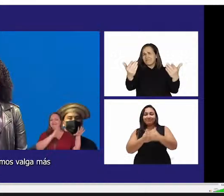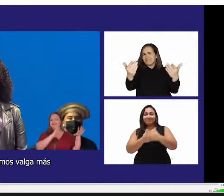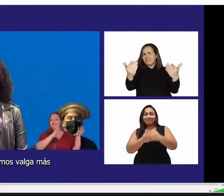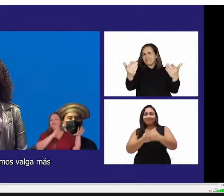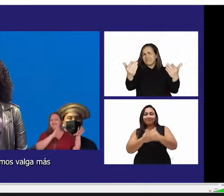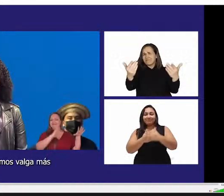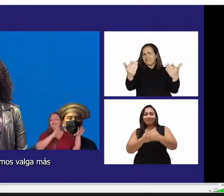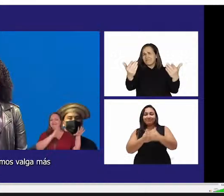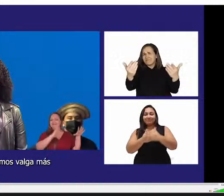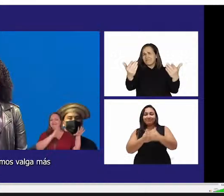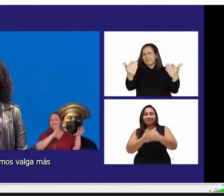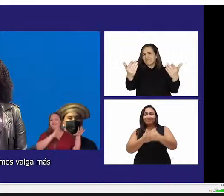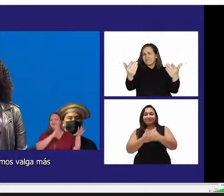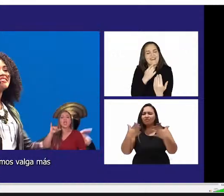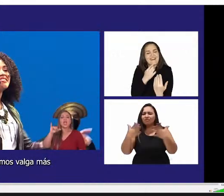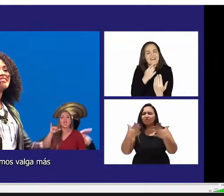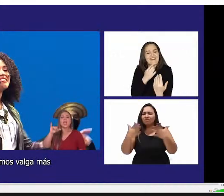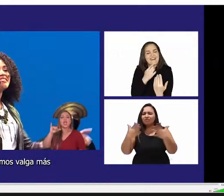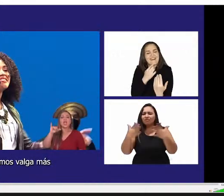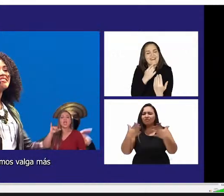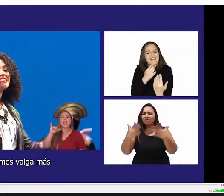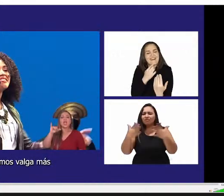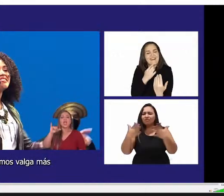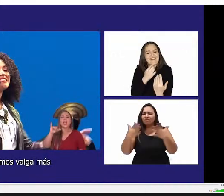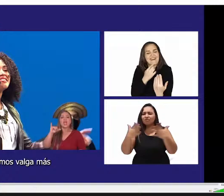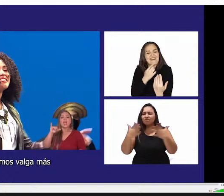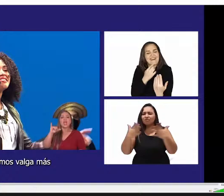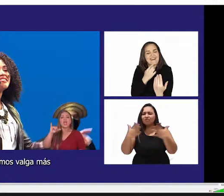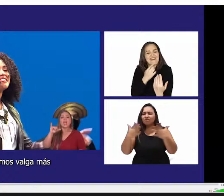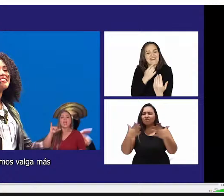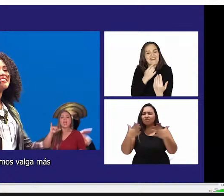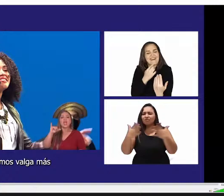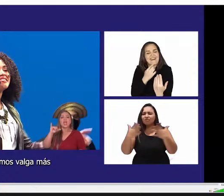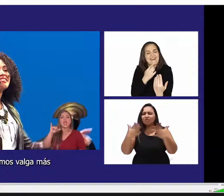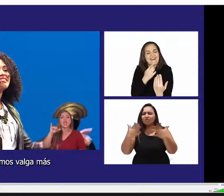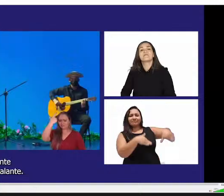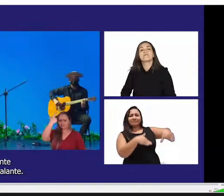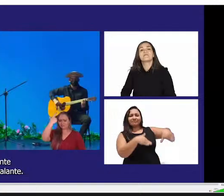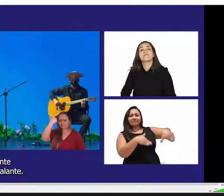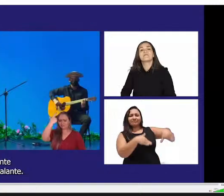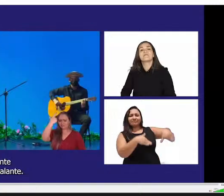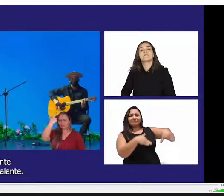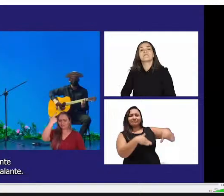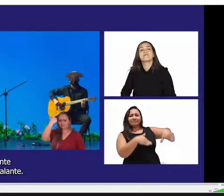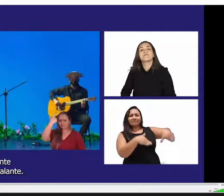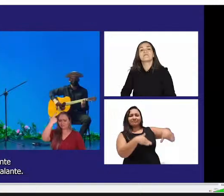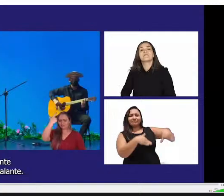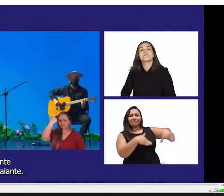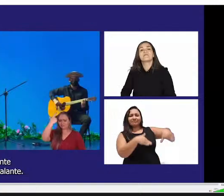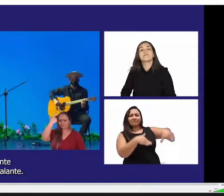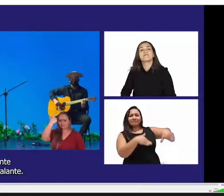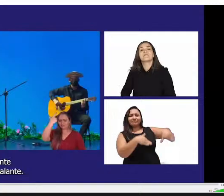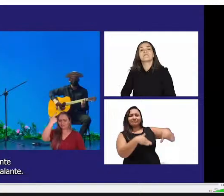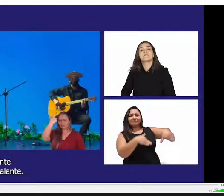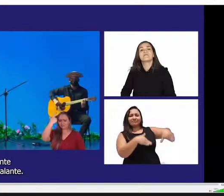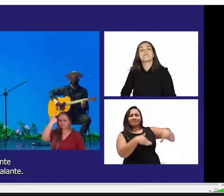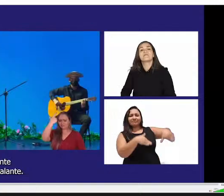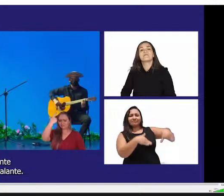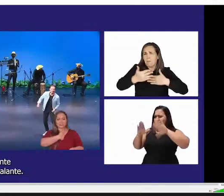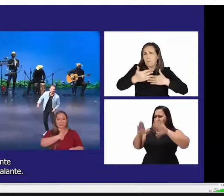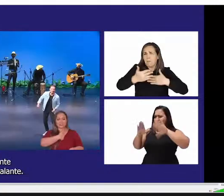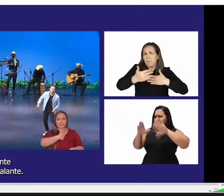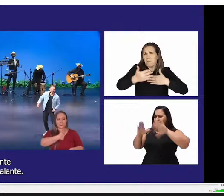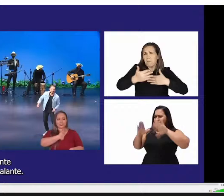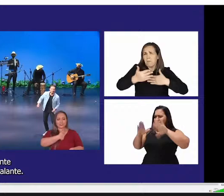we do or what we say needs to be worthier then differences conditions are important